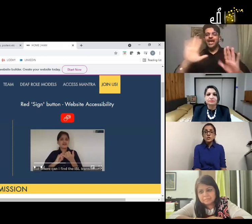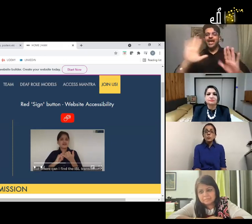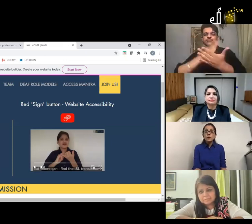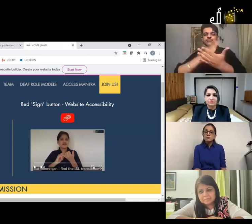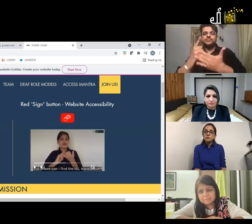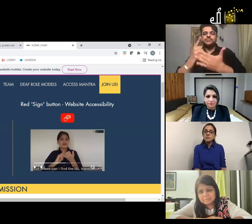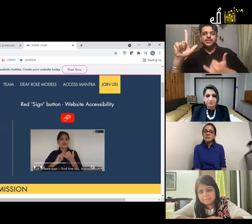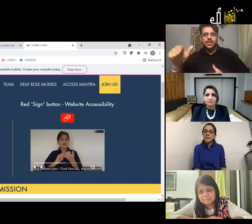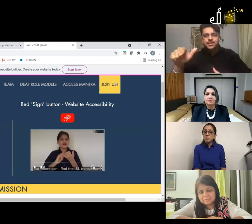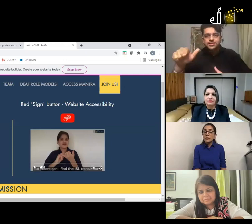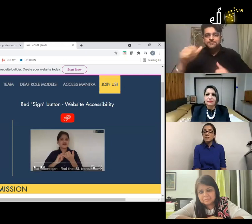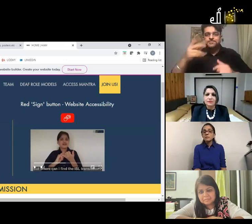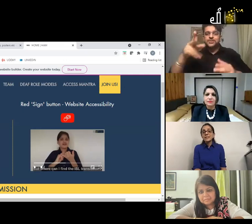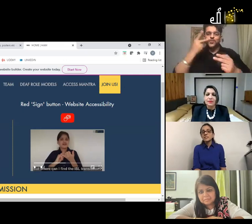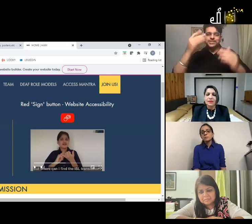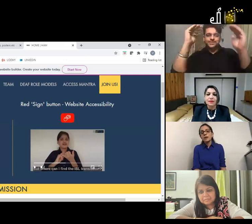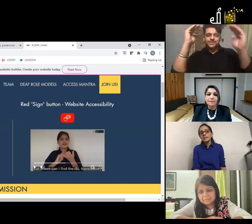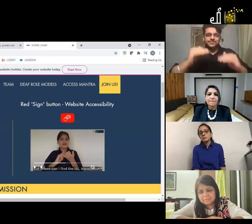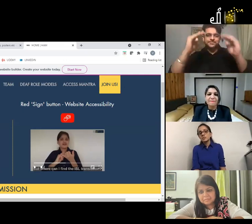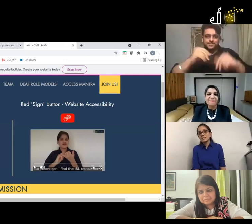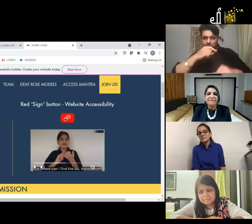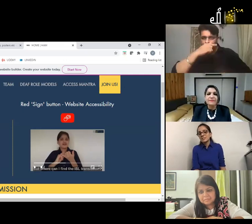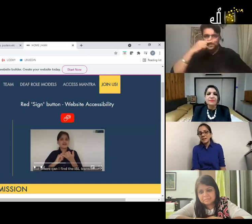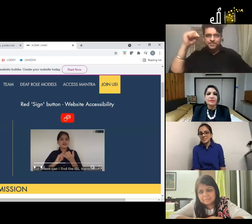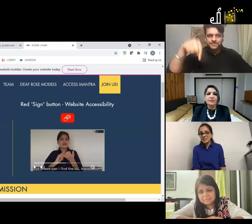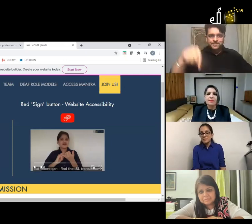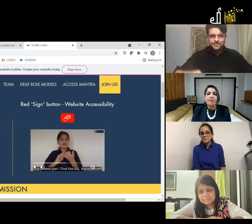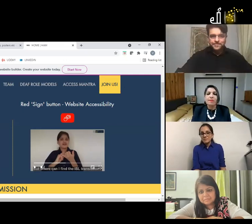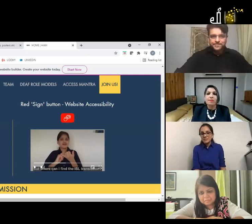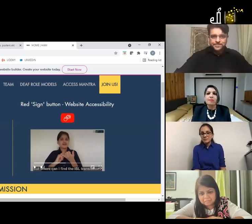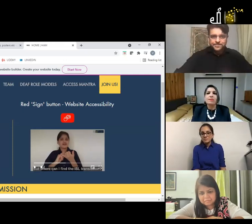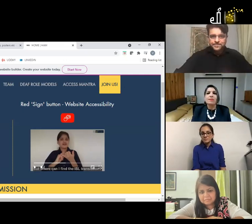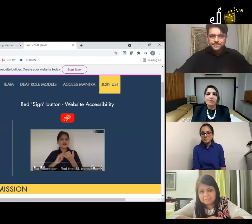language. Wherever you see the red button, that means that part has been translated in ISL.